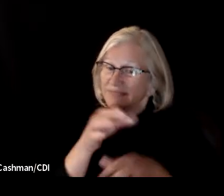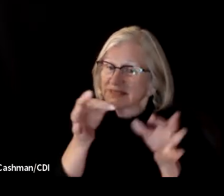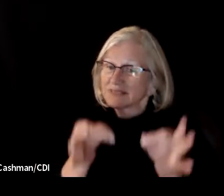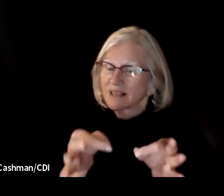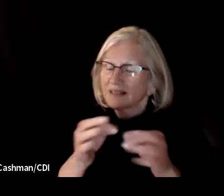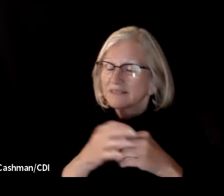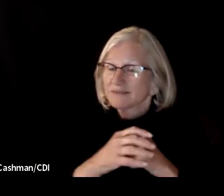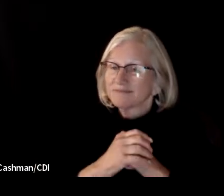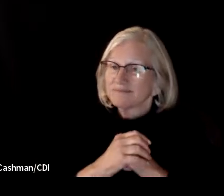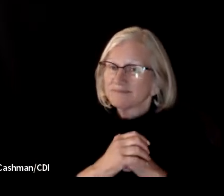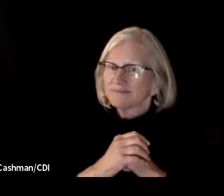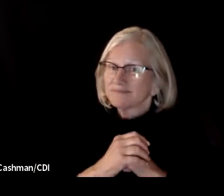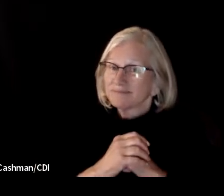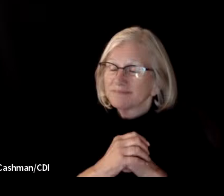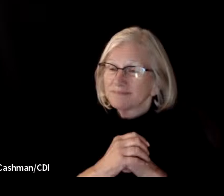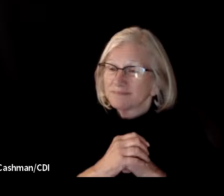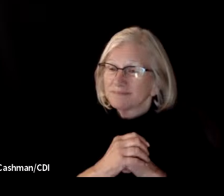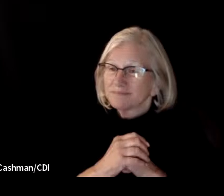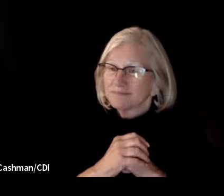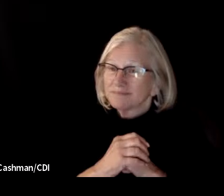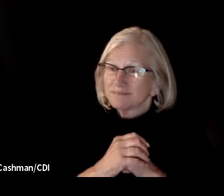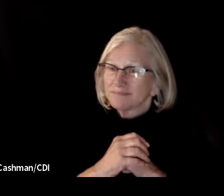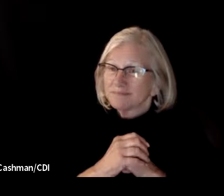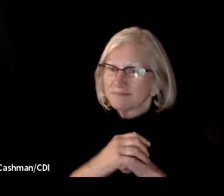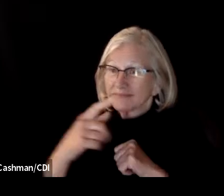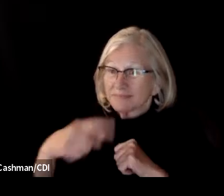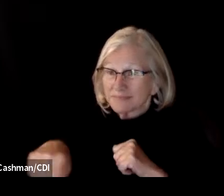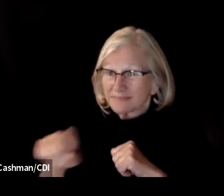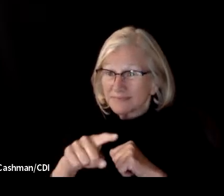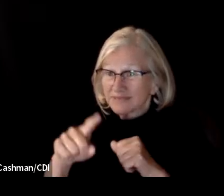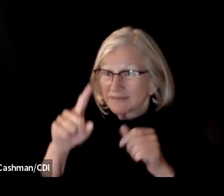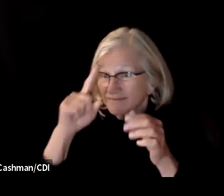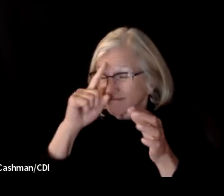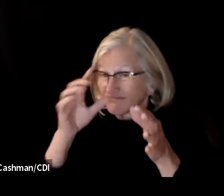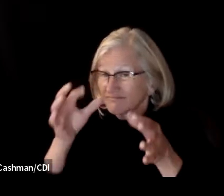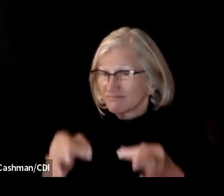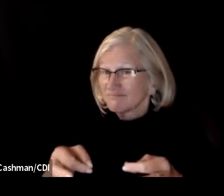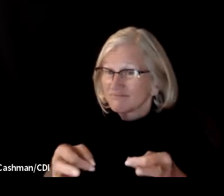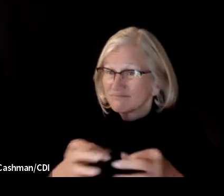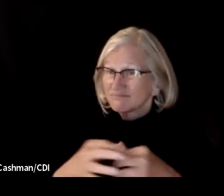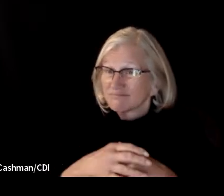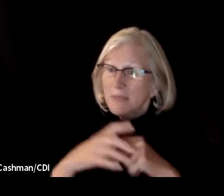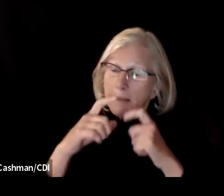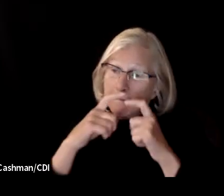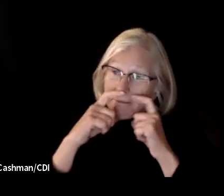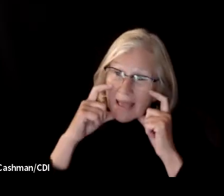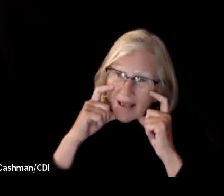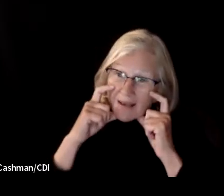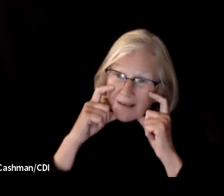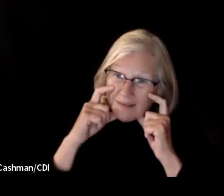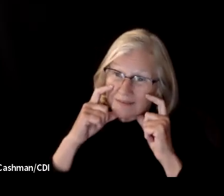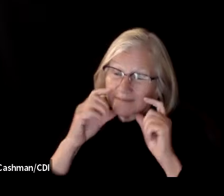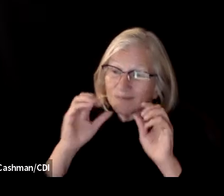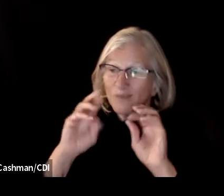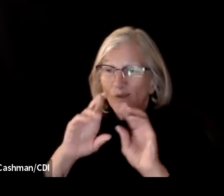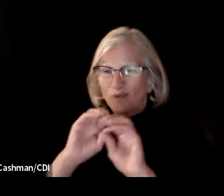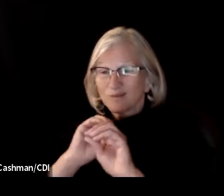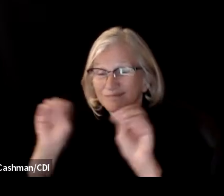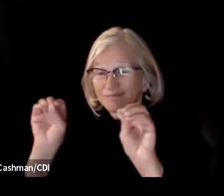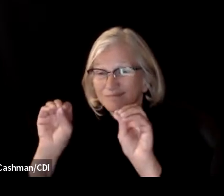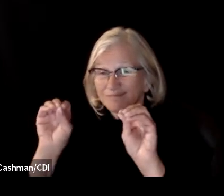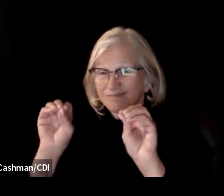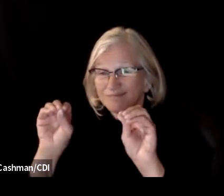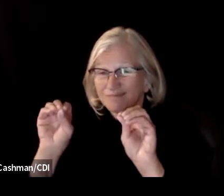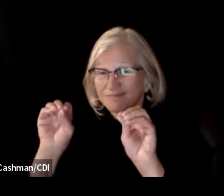And so not only will they be making a decision about masks or not masks, they will also be making the decisions